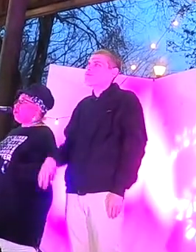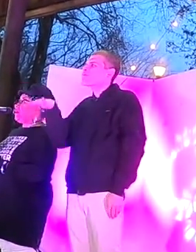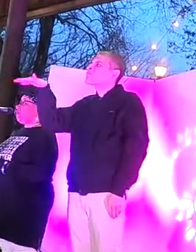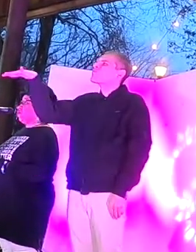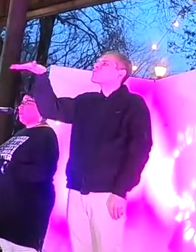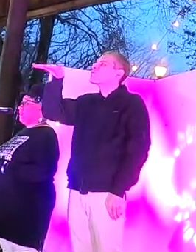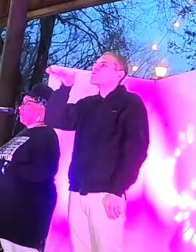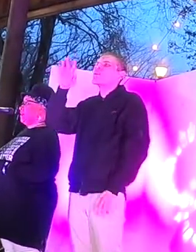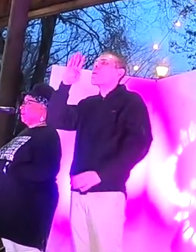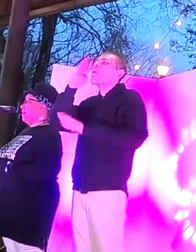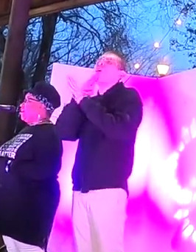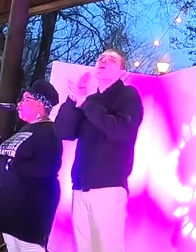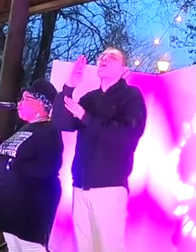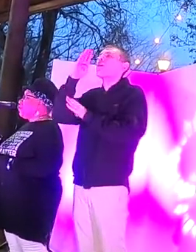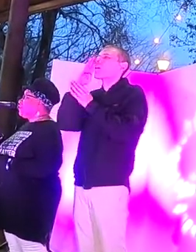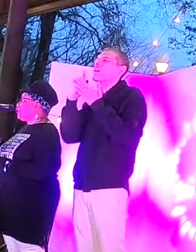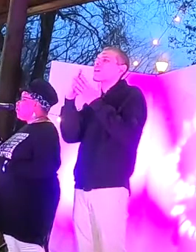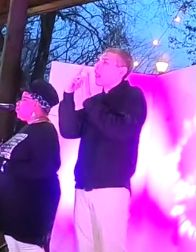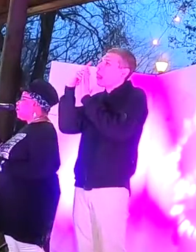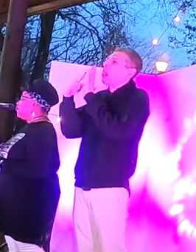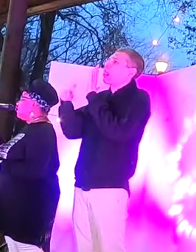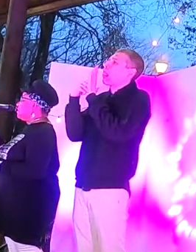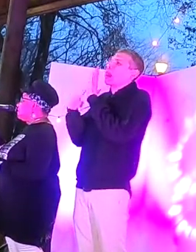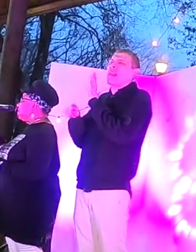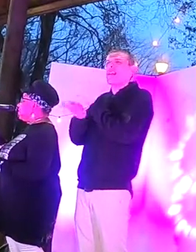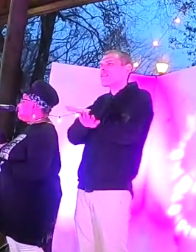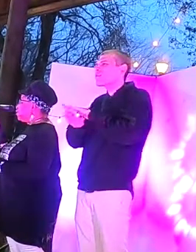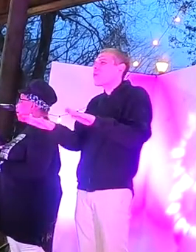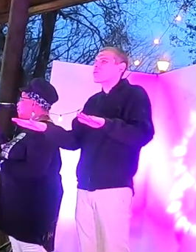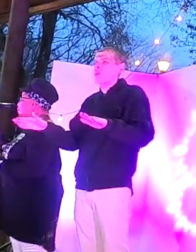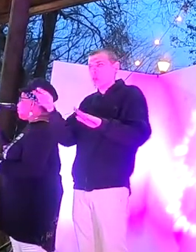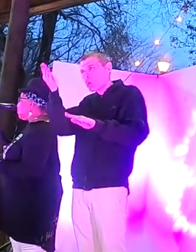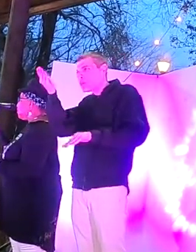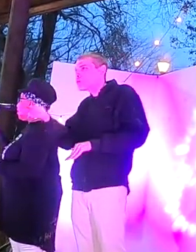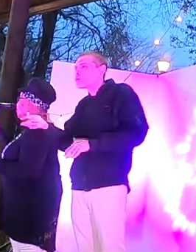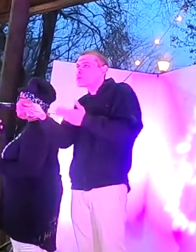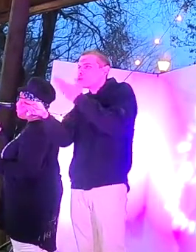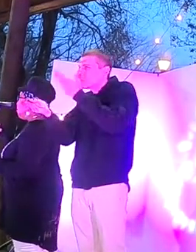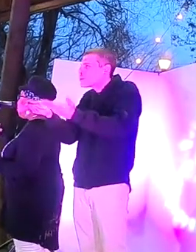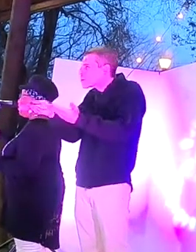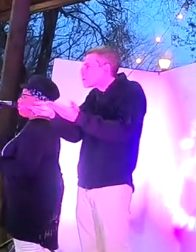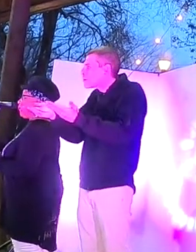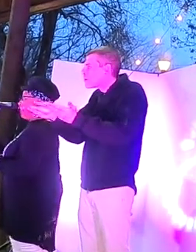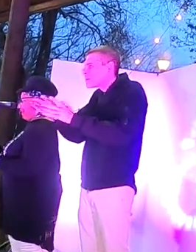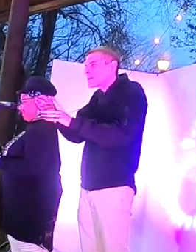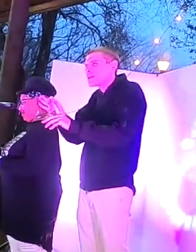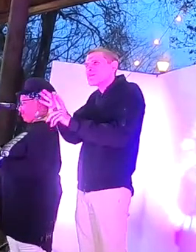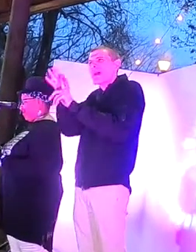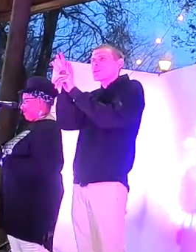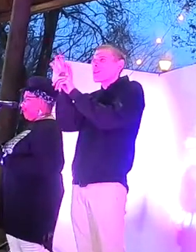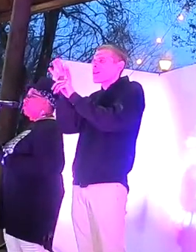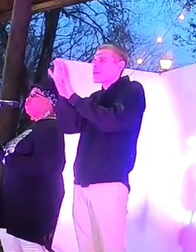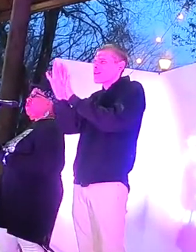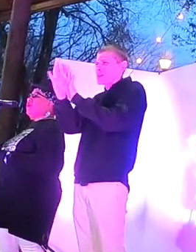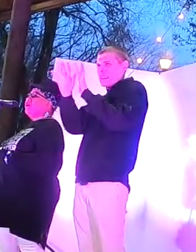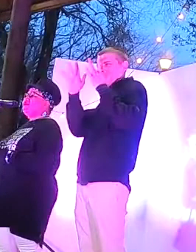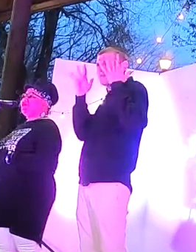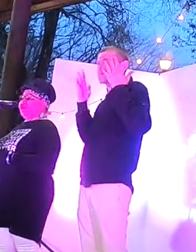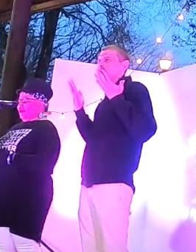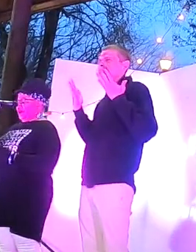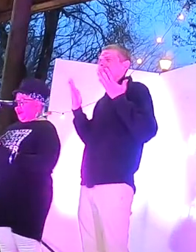are employed to critique. You're someone special. You're someone unique.